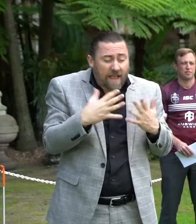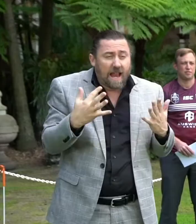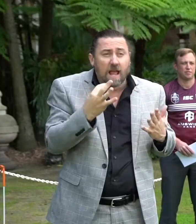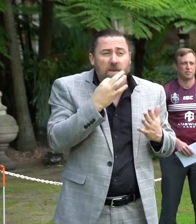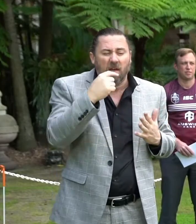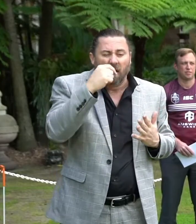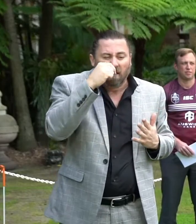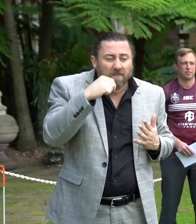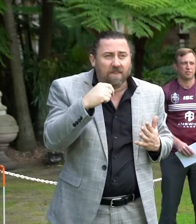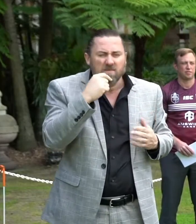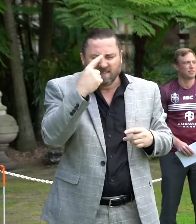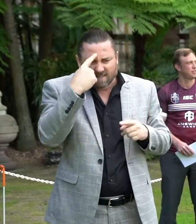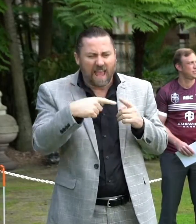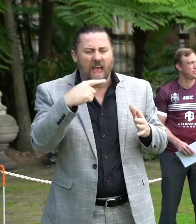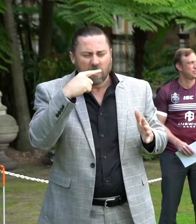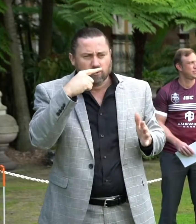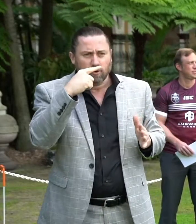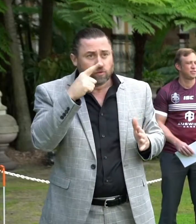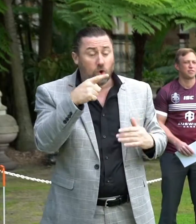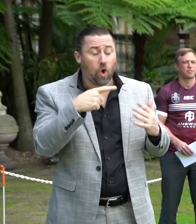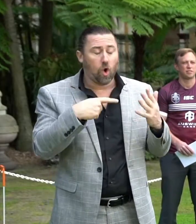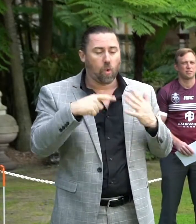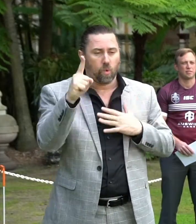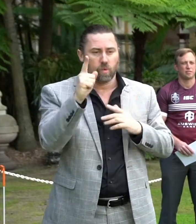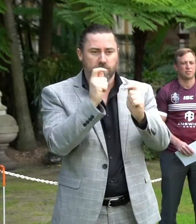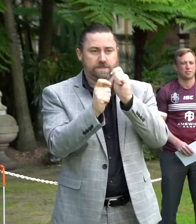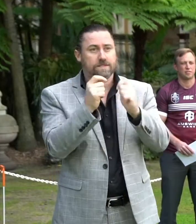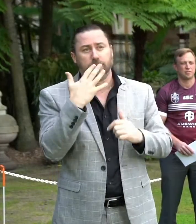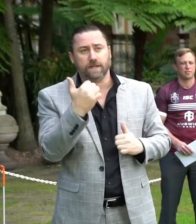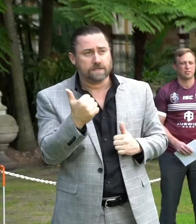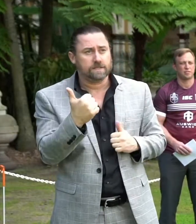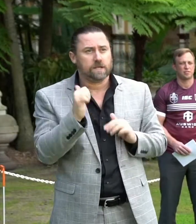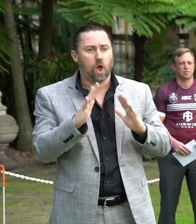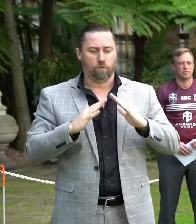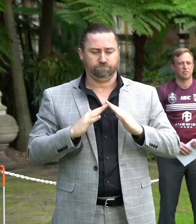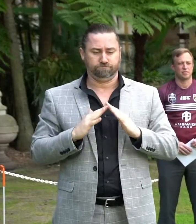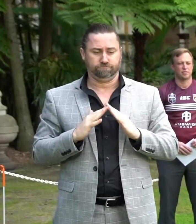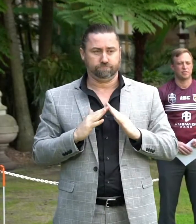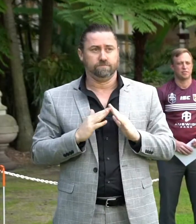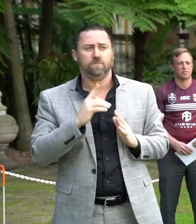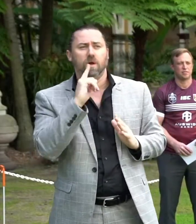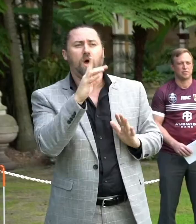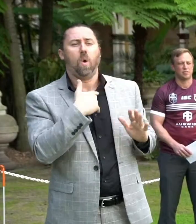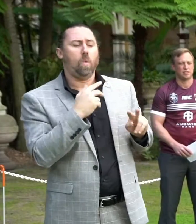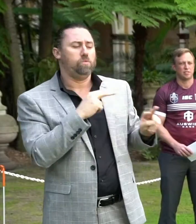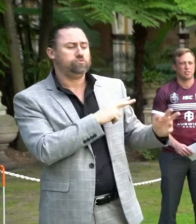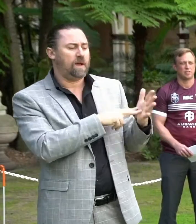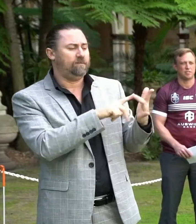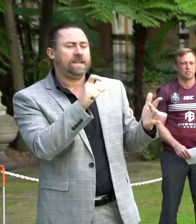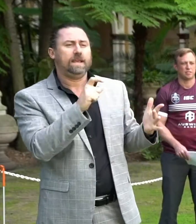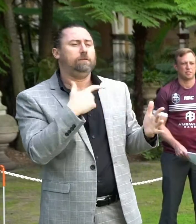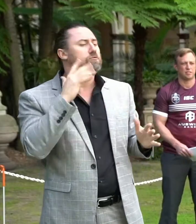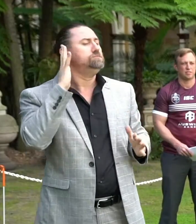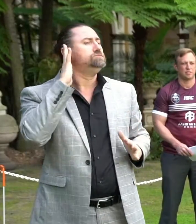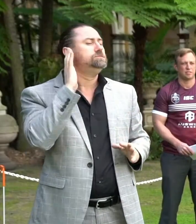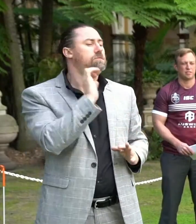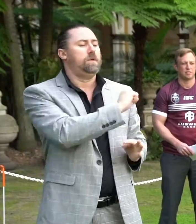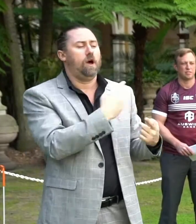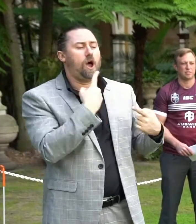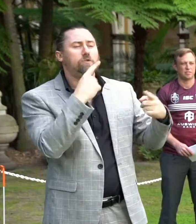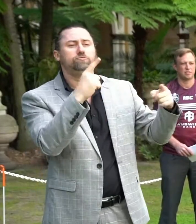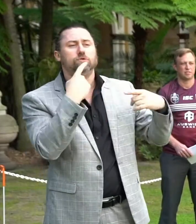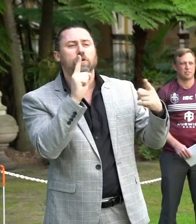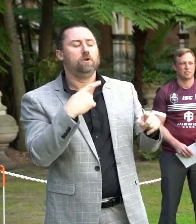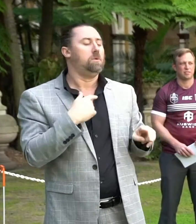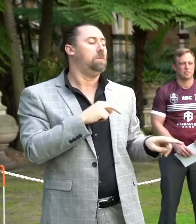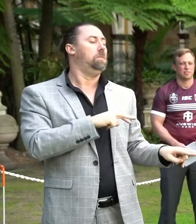and quarantine until you get those results. If there's any changes in Victoria's information, of course, we will update the